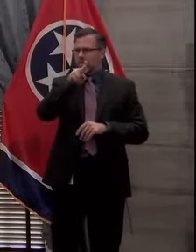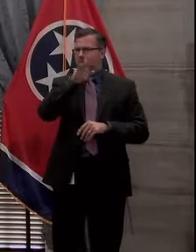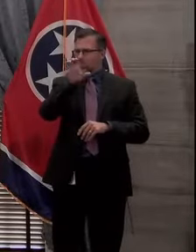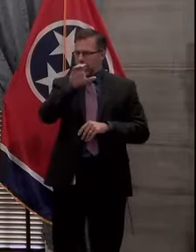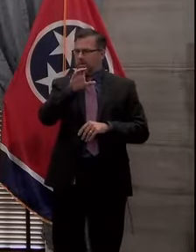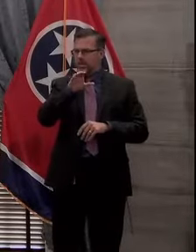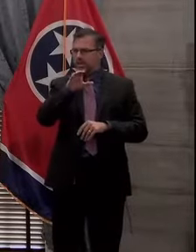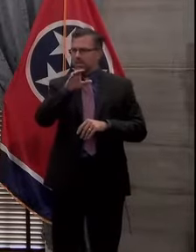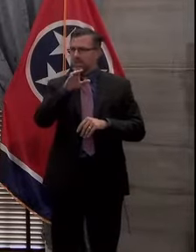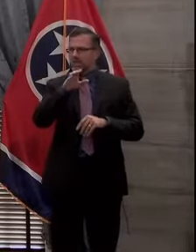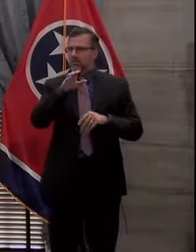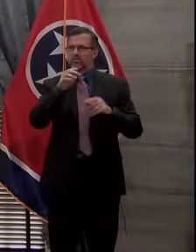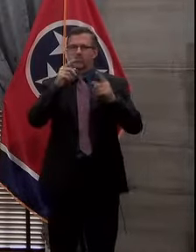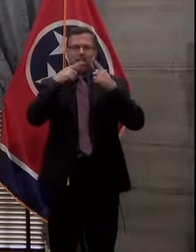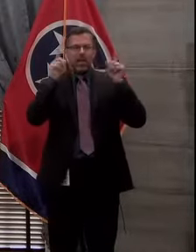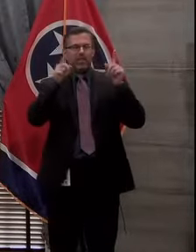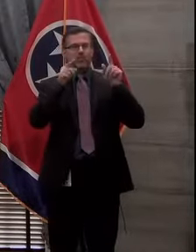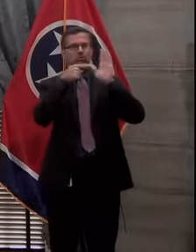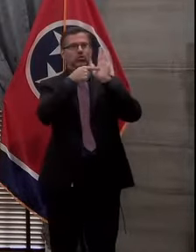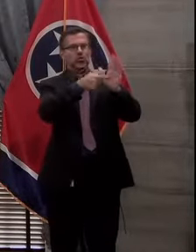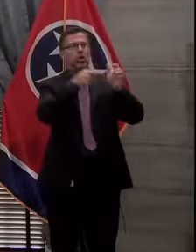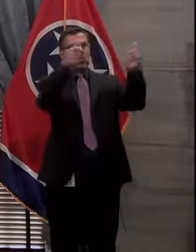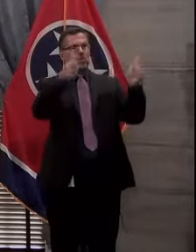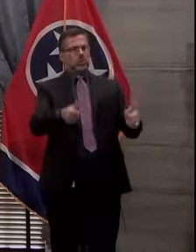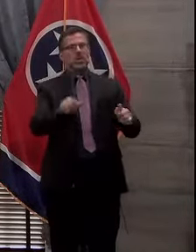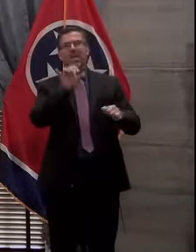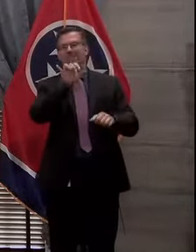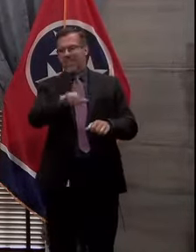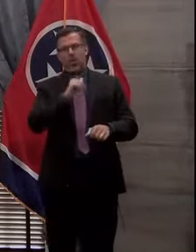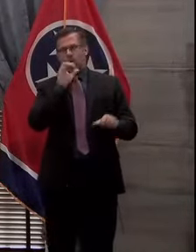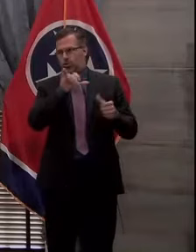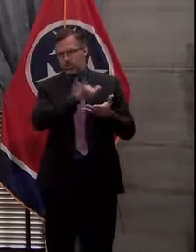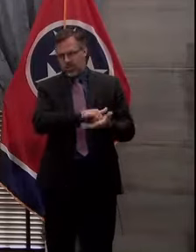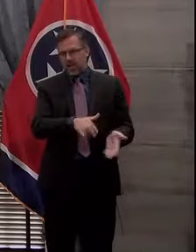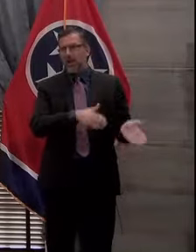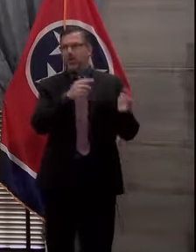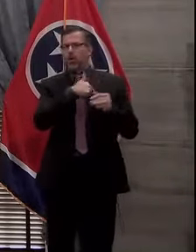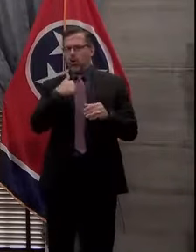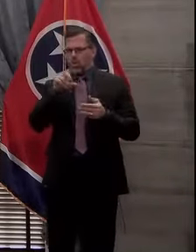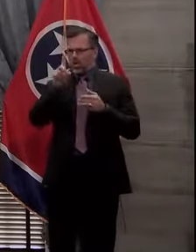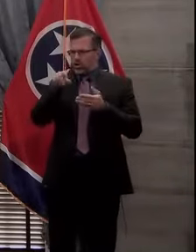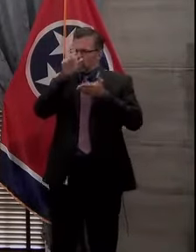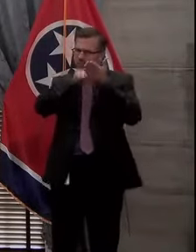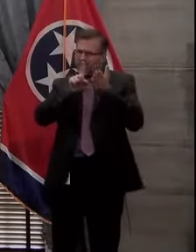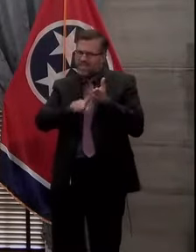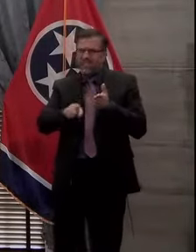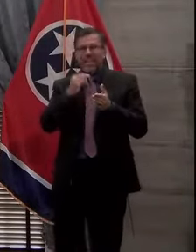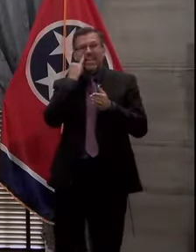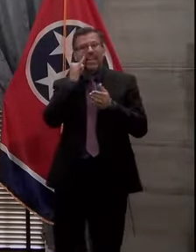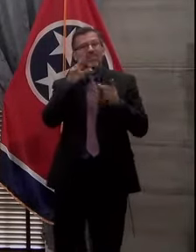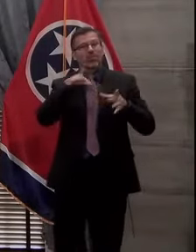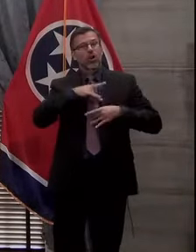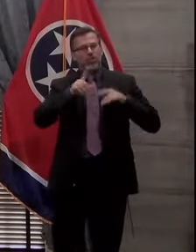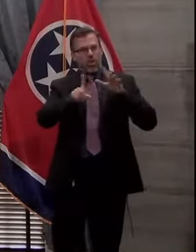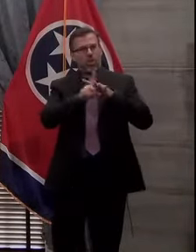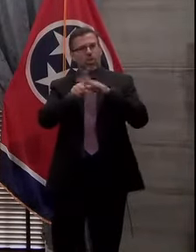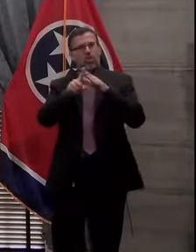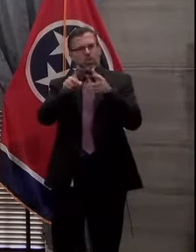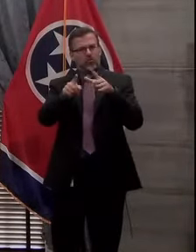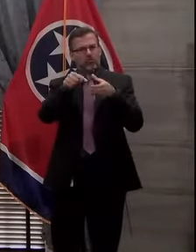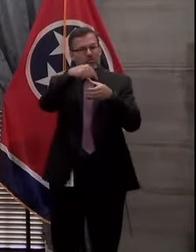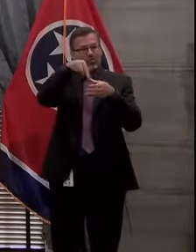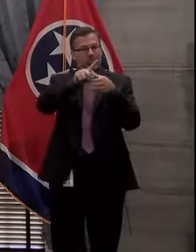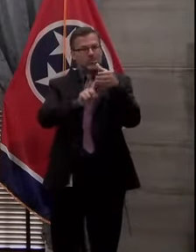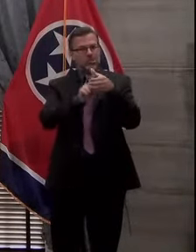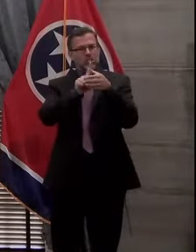Obviously, we track every case in the state and contact trace and investigate clusters just as we normally would. But as it pertains to